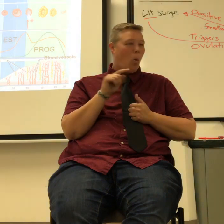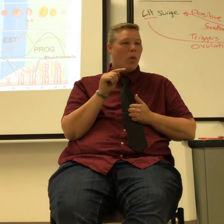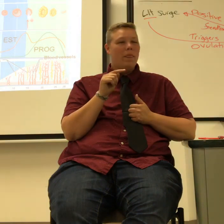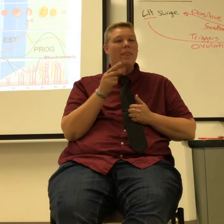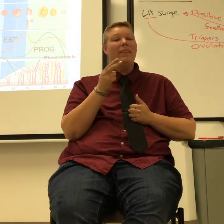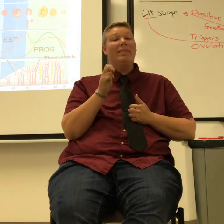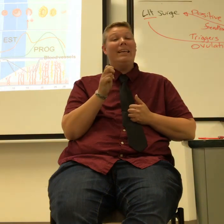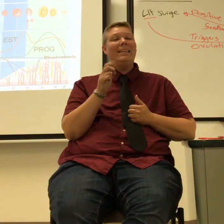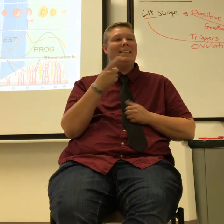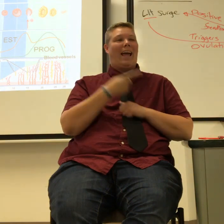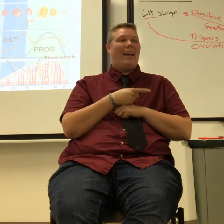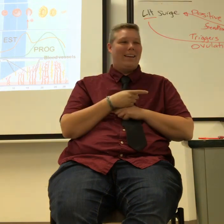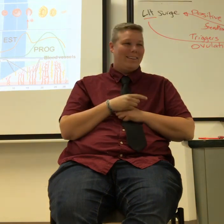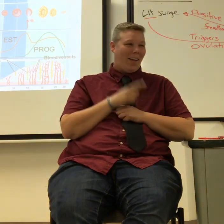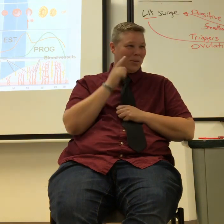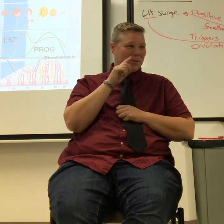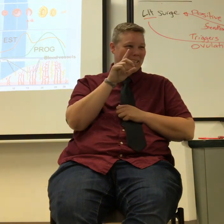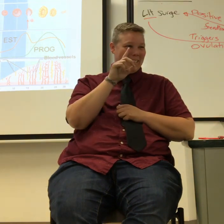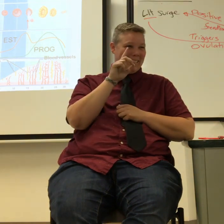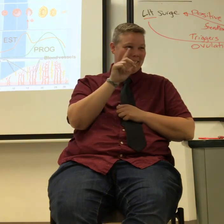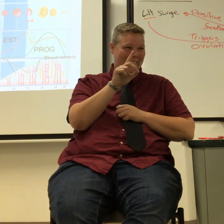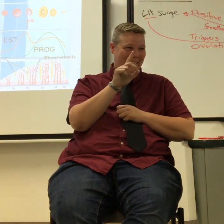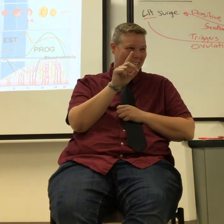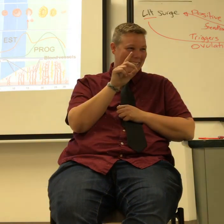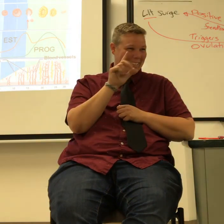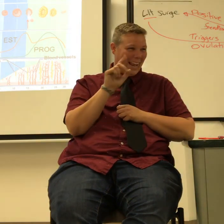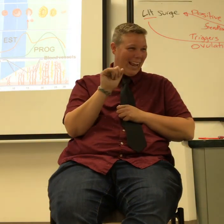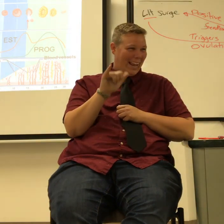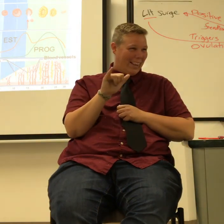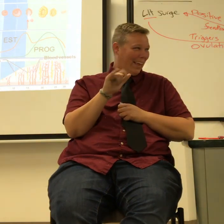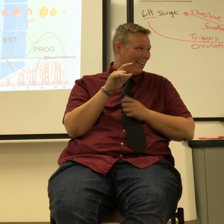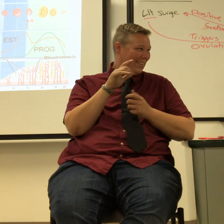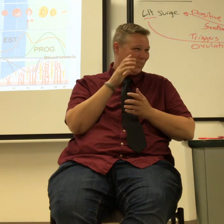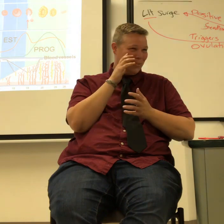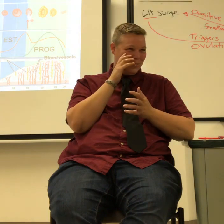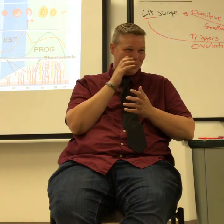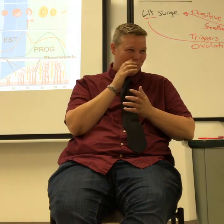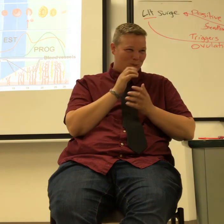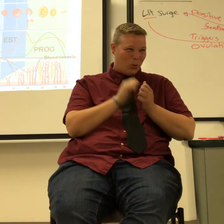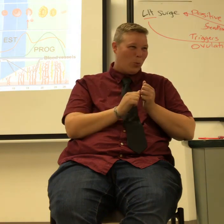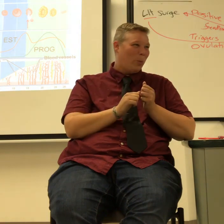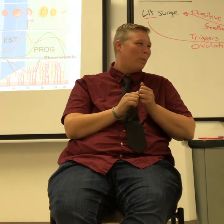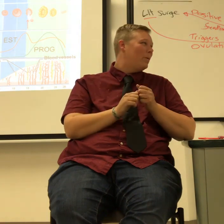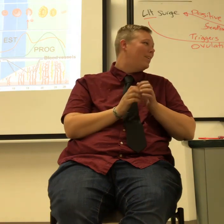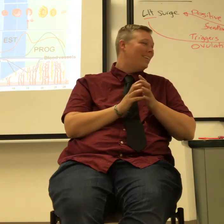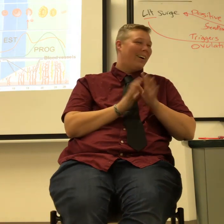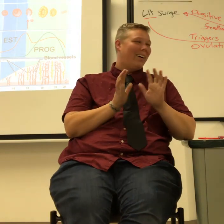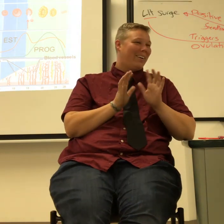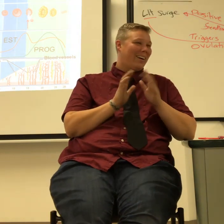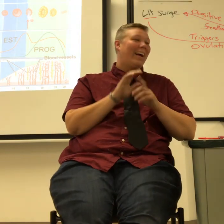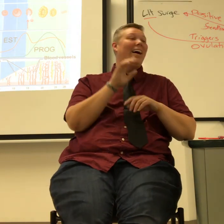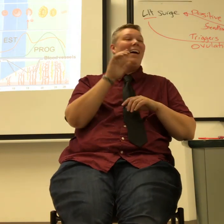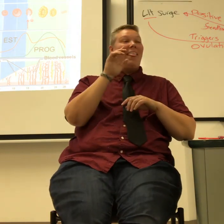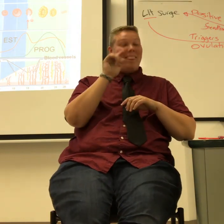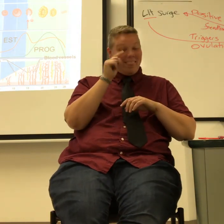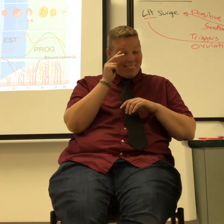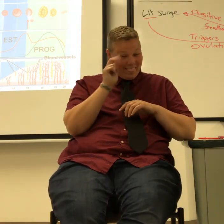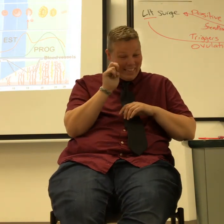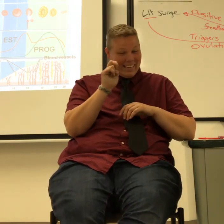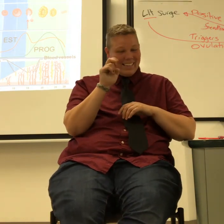You have our ovulation, and if you remember our meiosis notes, you're ovulating the secondary oocyte.